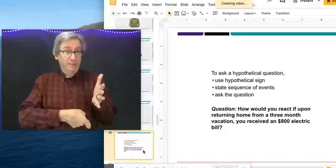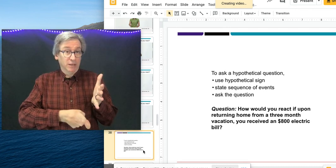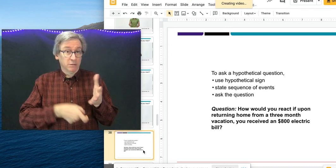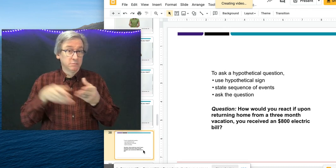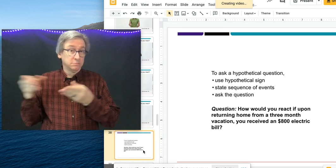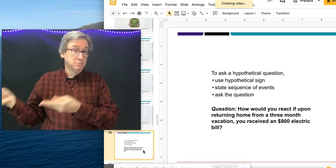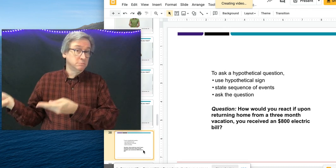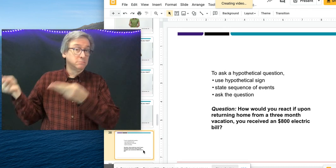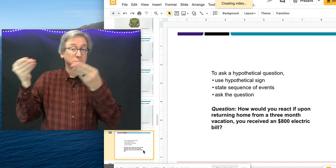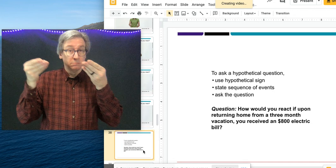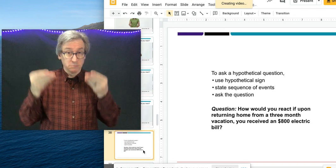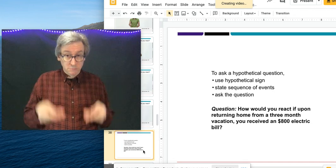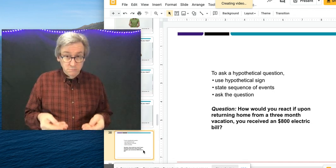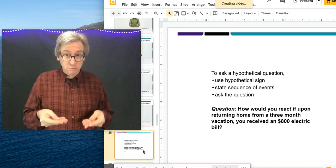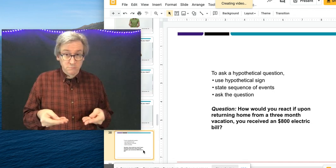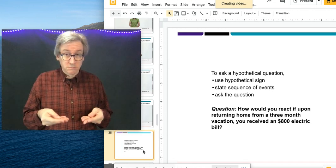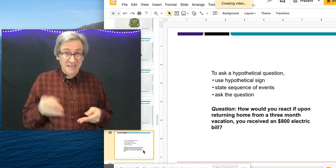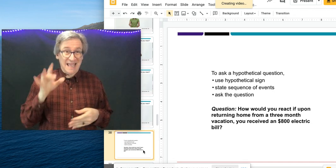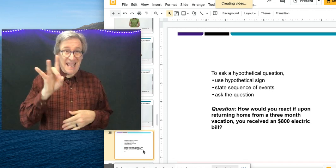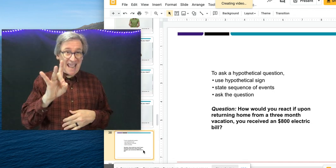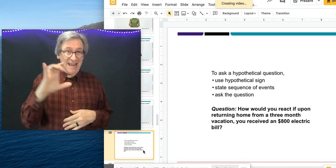electric bill,